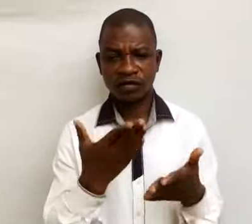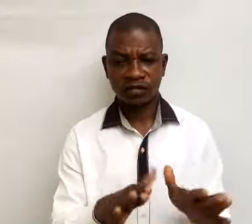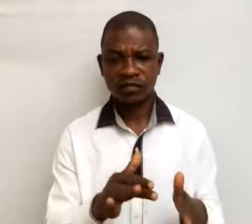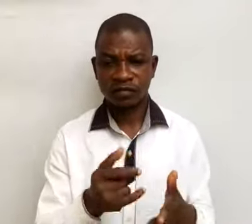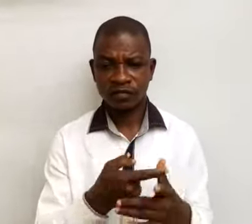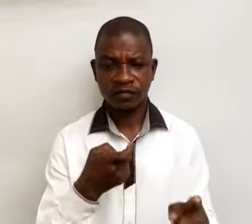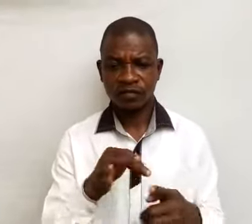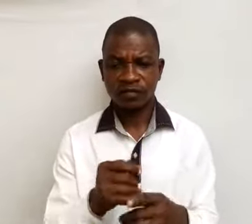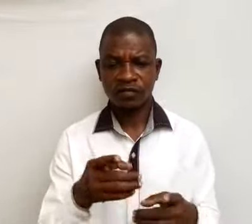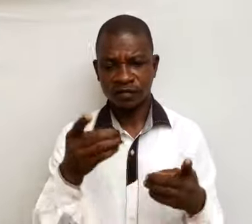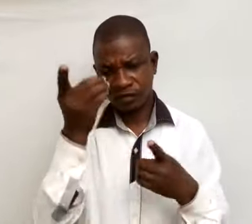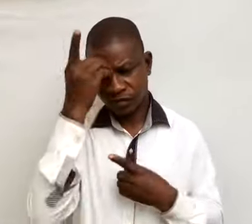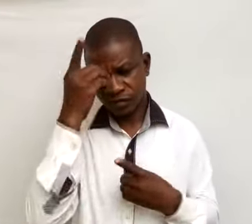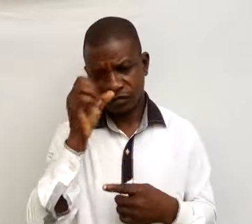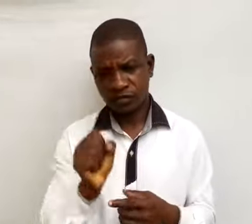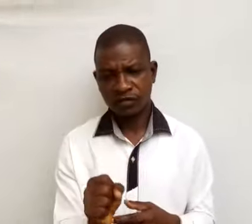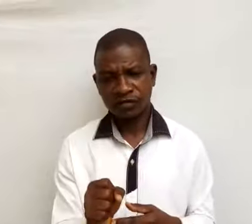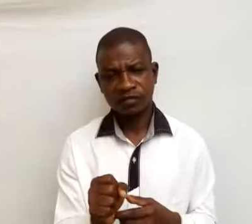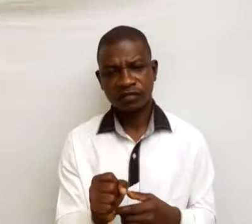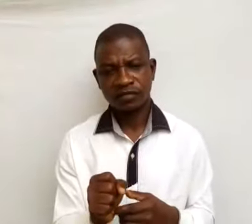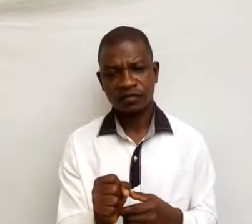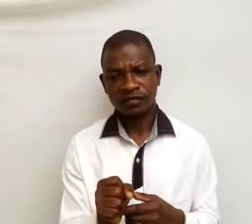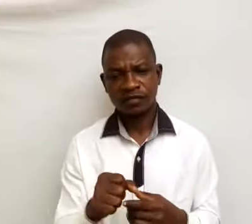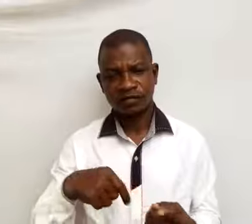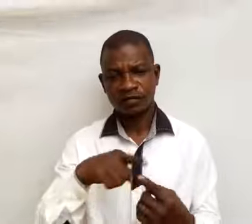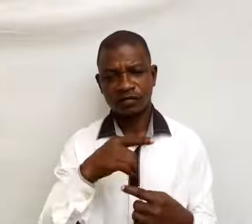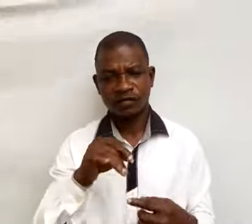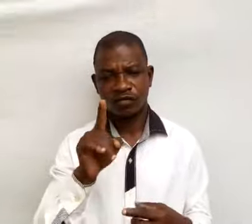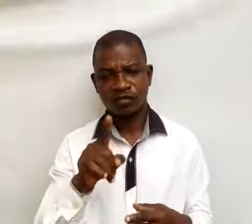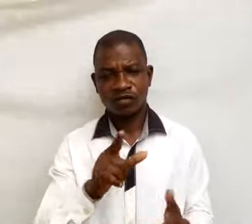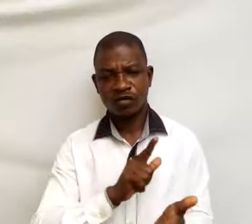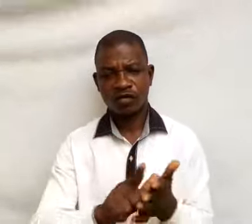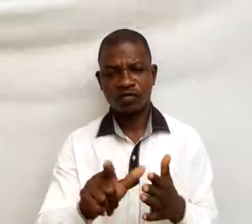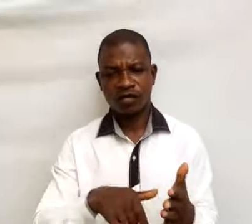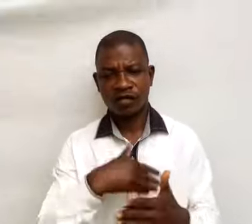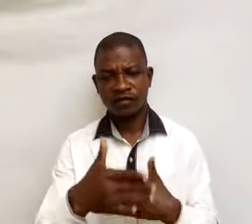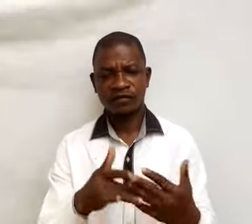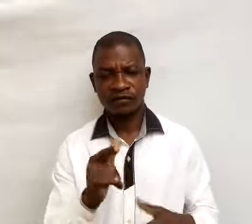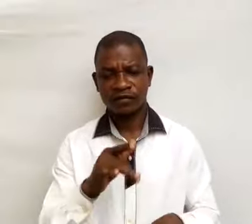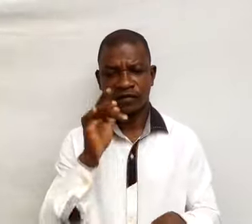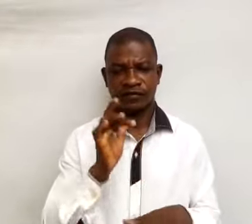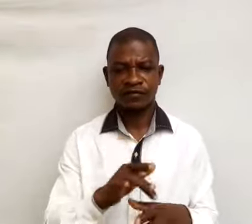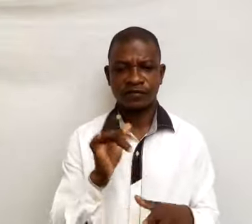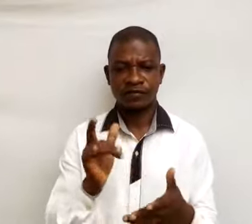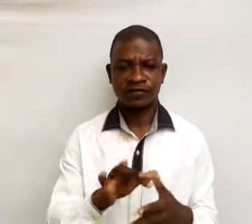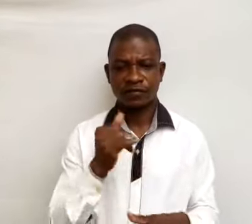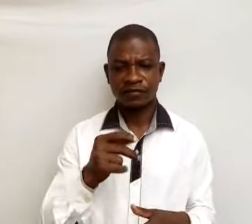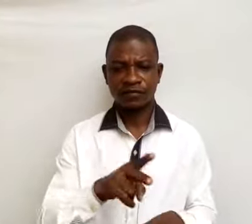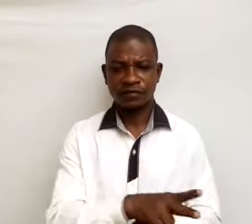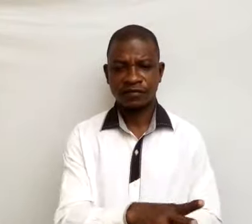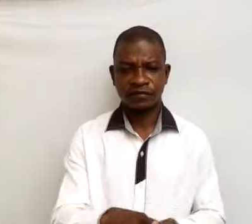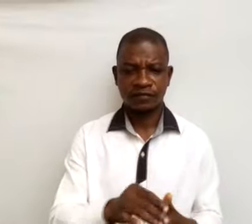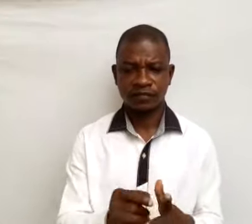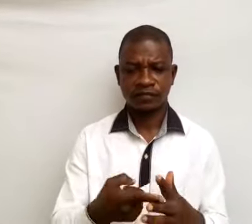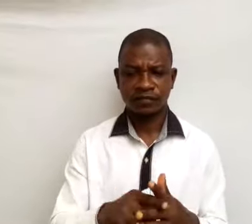the disease. About 1 week after infection, the virus begins